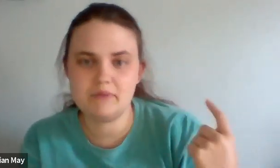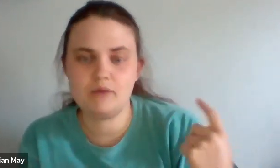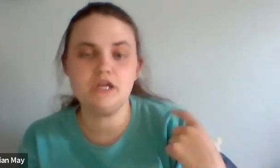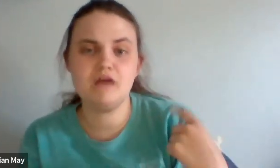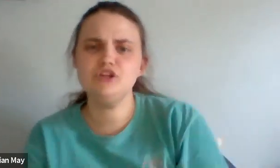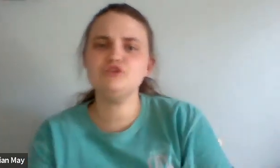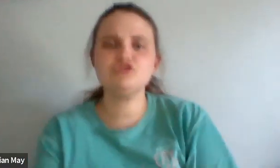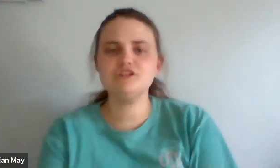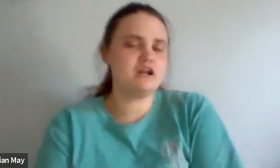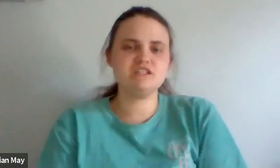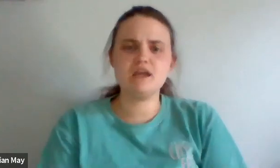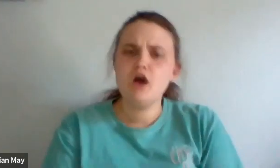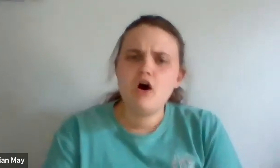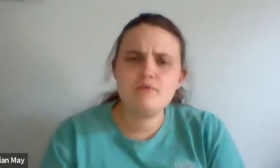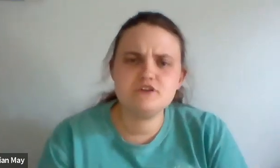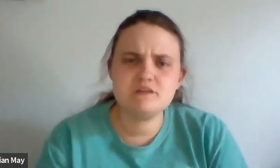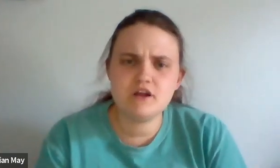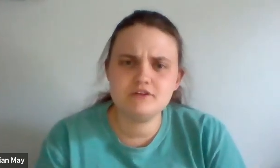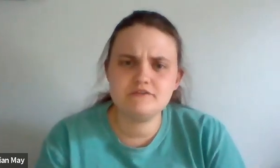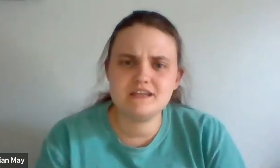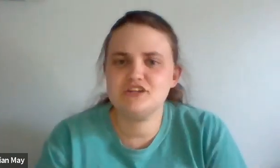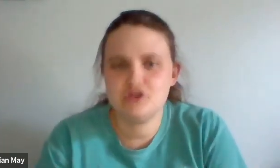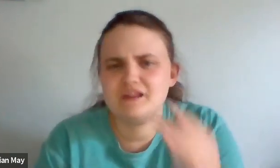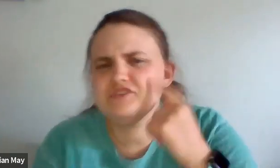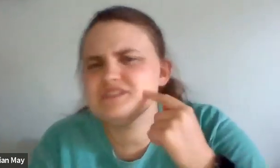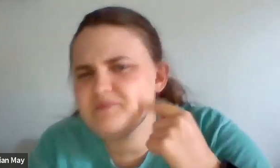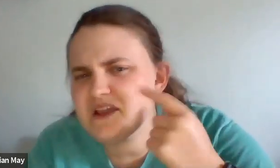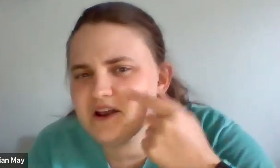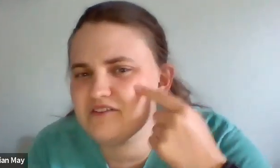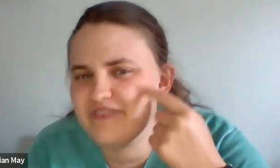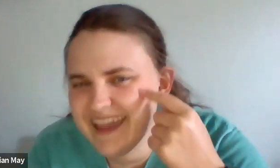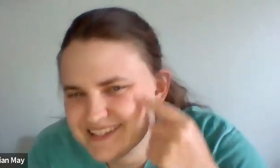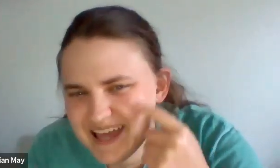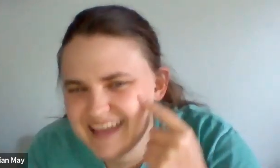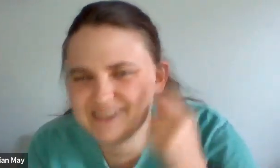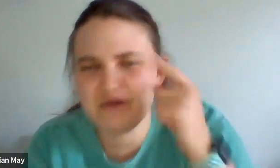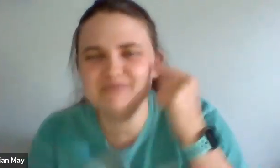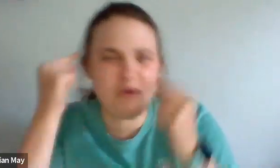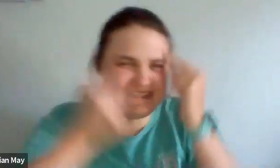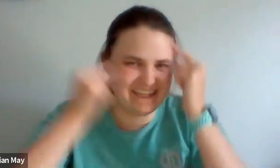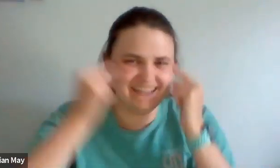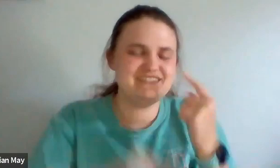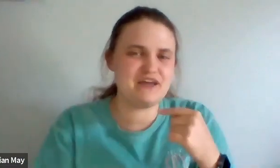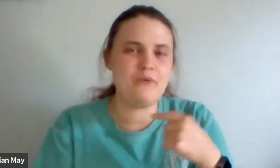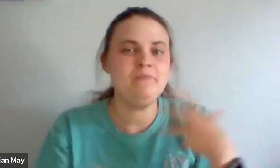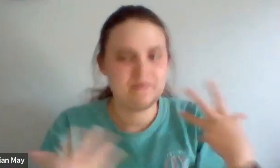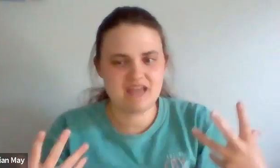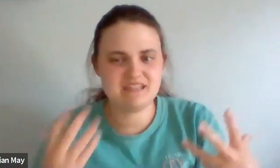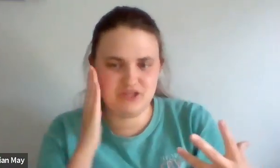it when, usually you're not just like, oh, there's something on your face. Like, no, you're like, there's something on your face. Like you're always pointing. And so that's how you would